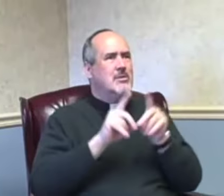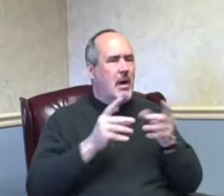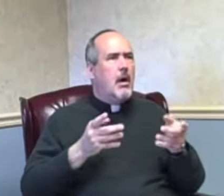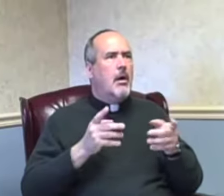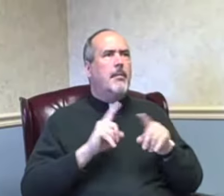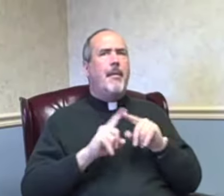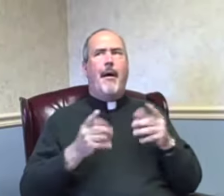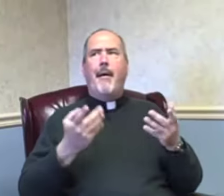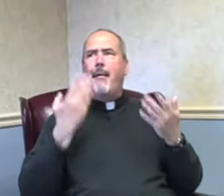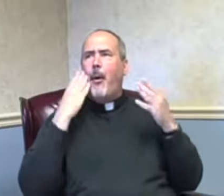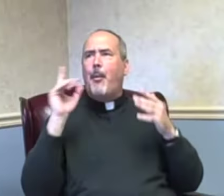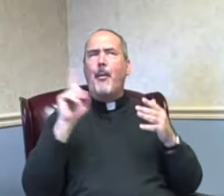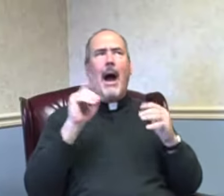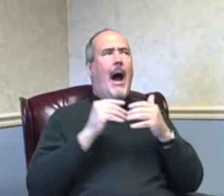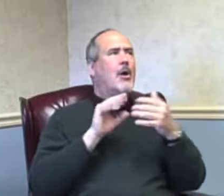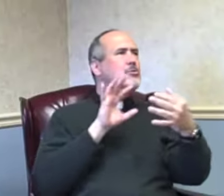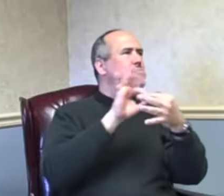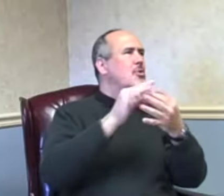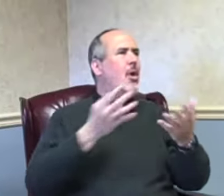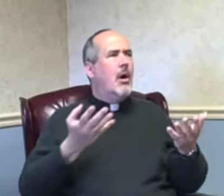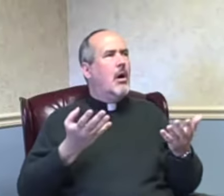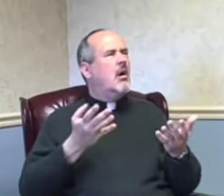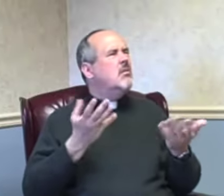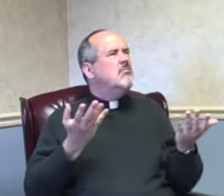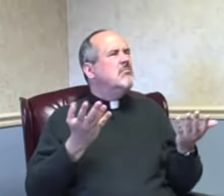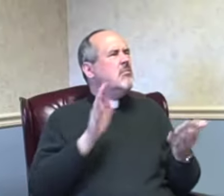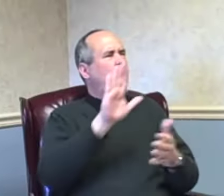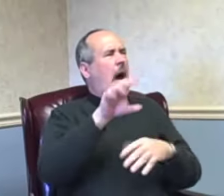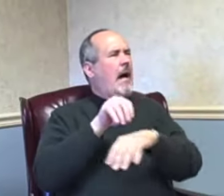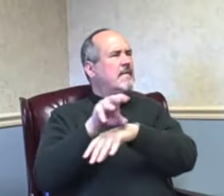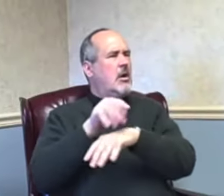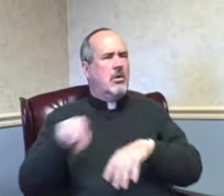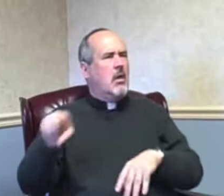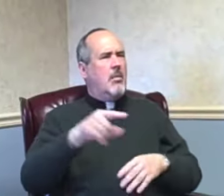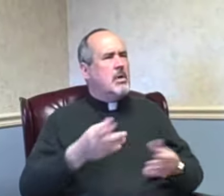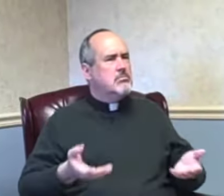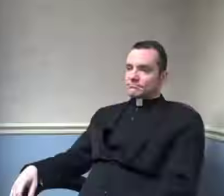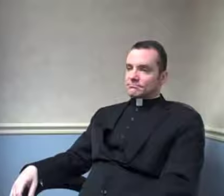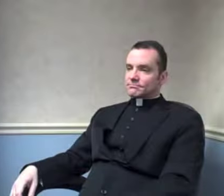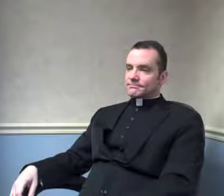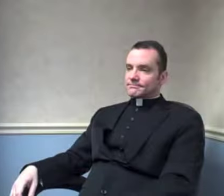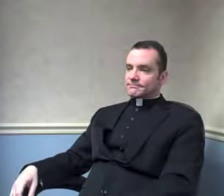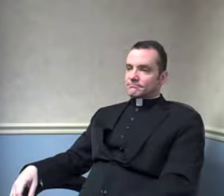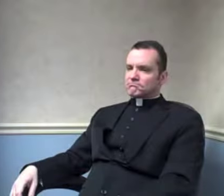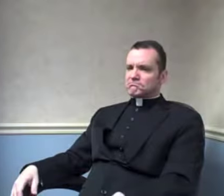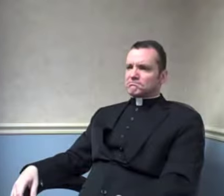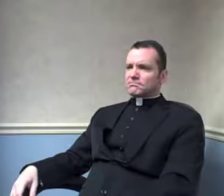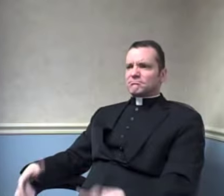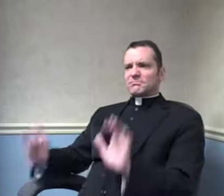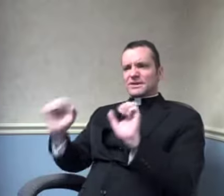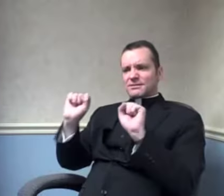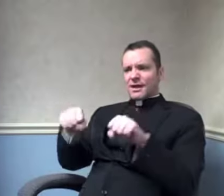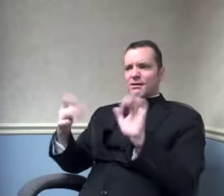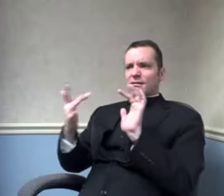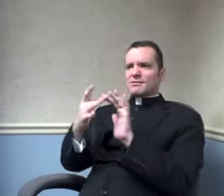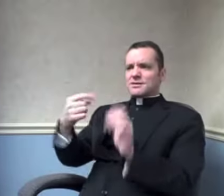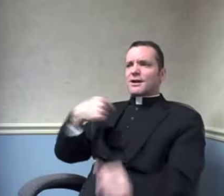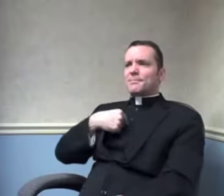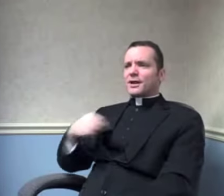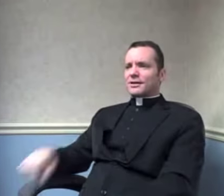If a young person wants to attend World Youth Day or get involved, where can they get information on how to do that? What would you tell them? Well, they